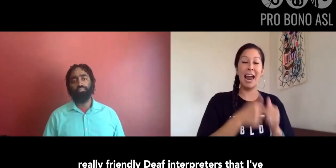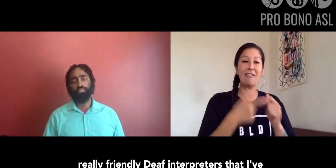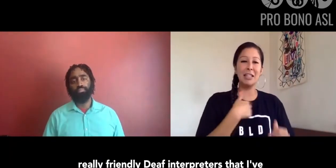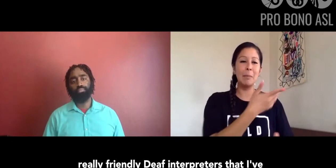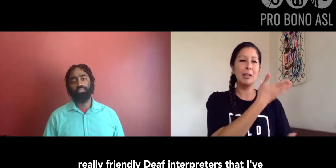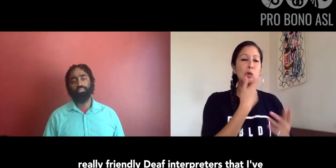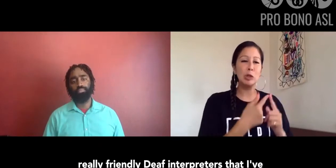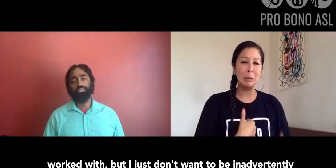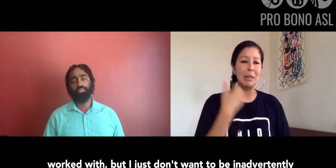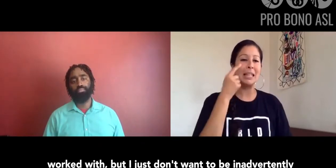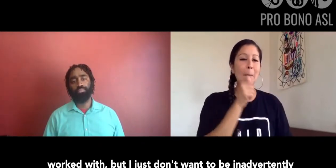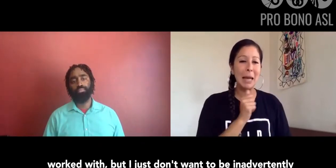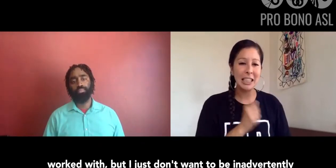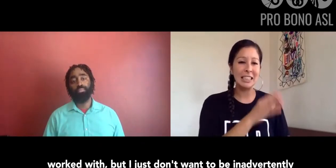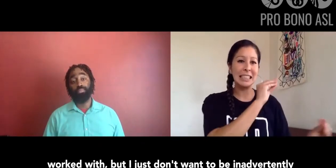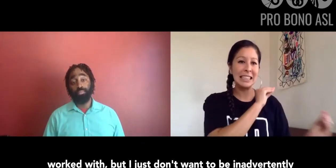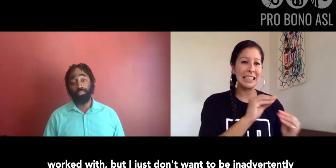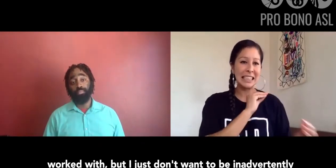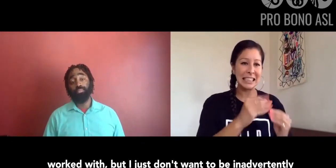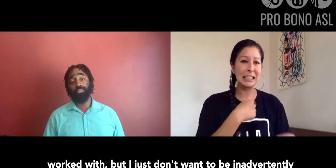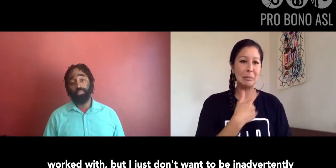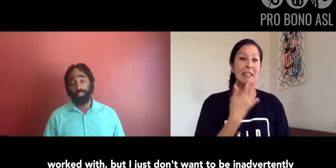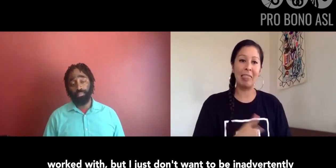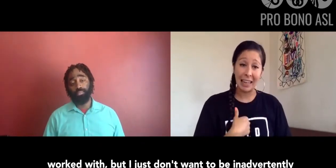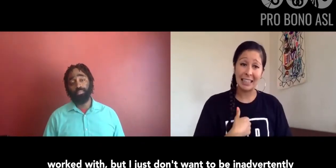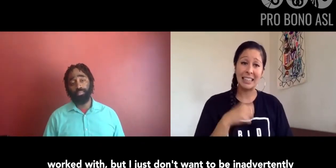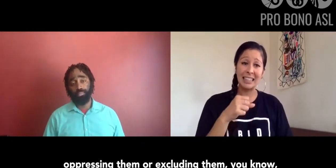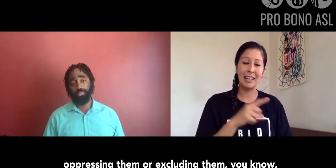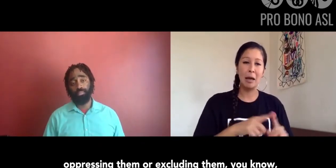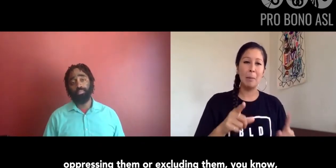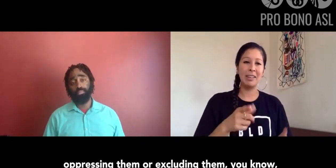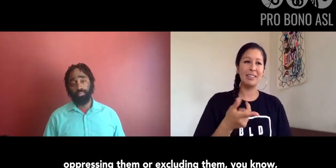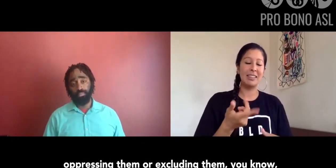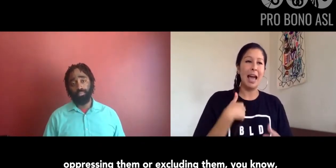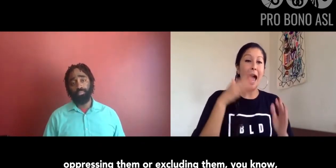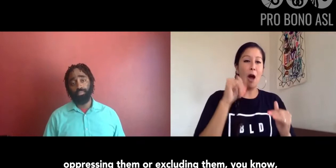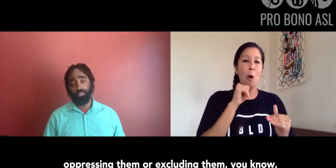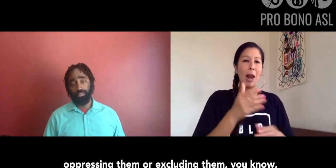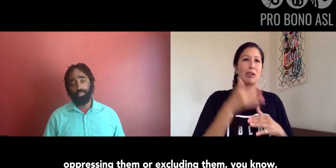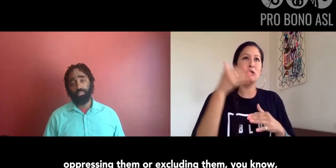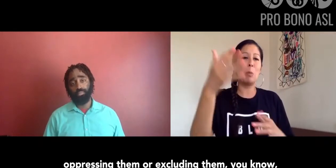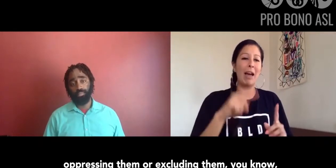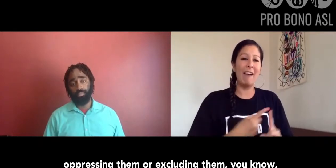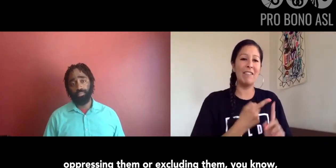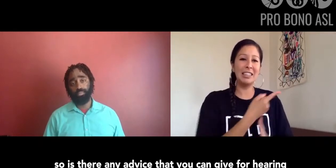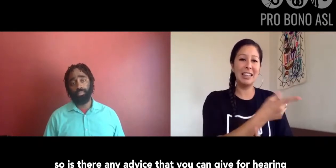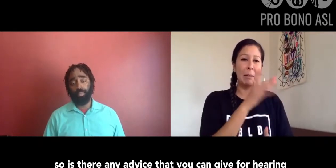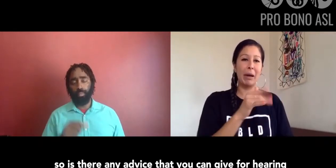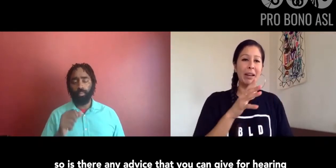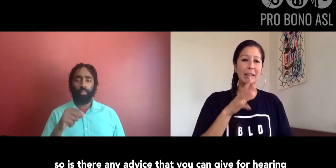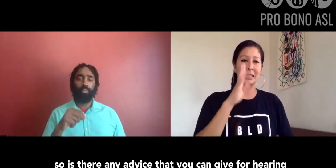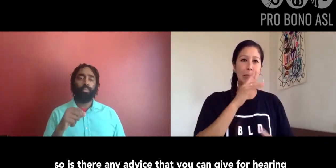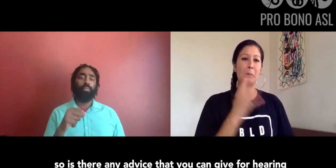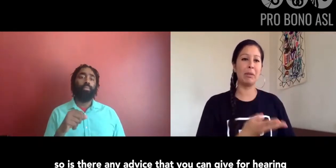really friendly deaf interpreters that I've worked with. But I just don't want to be inadvertently oppressing them or excluding them, So is